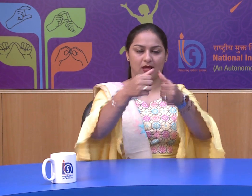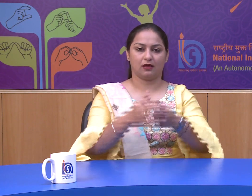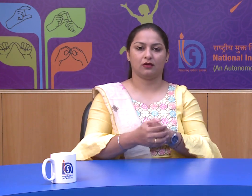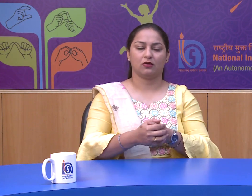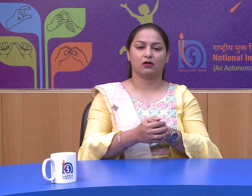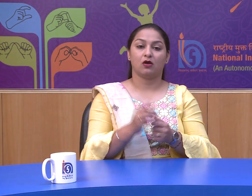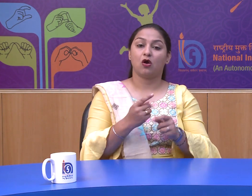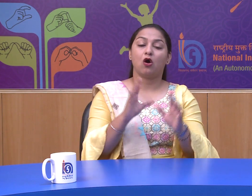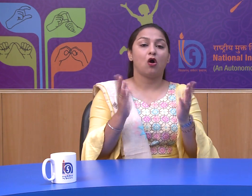or governor